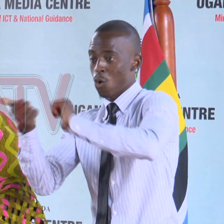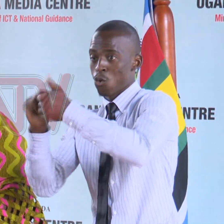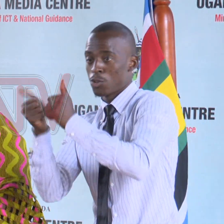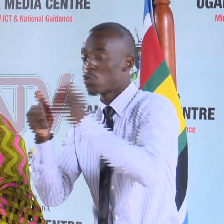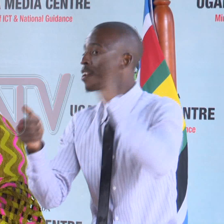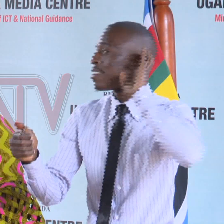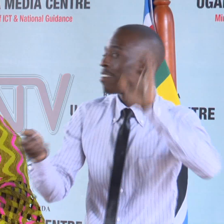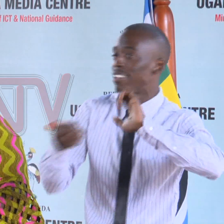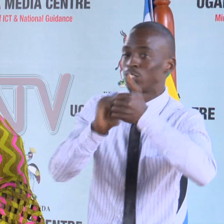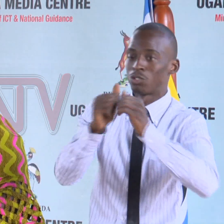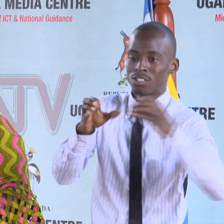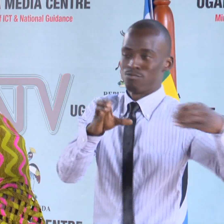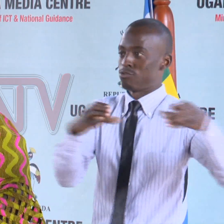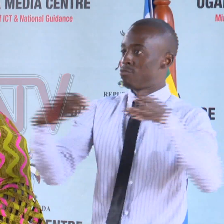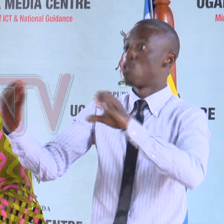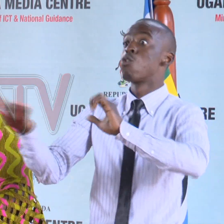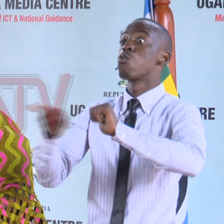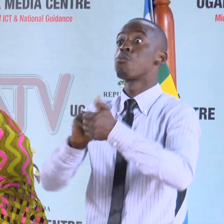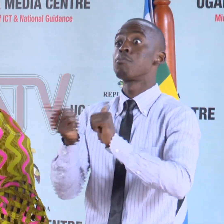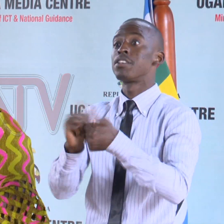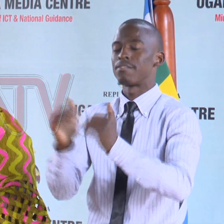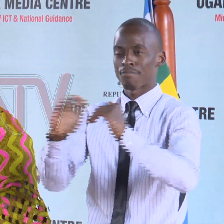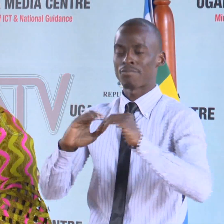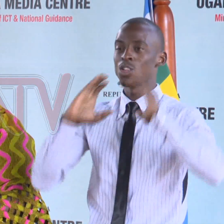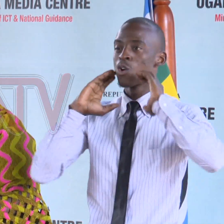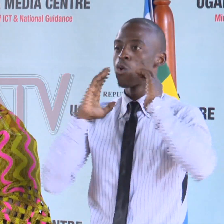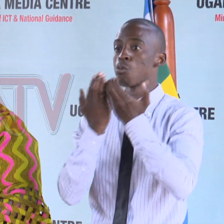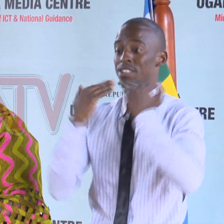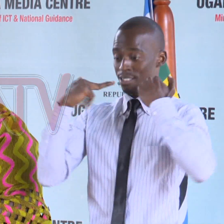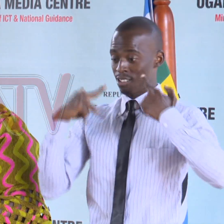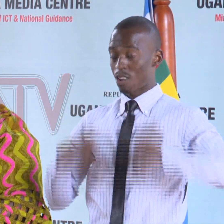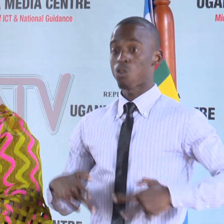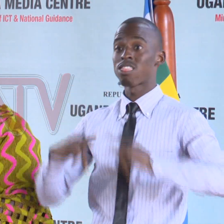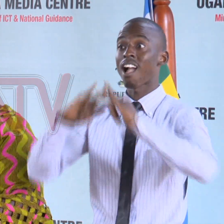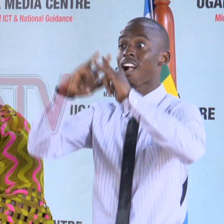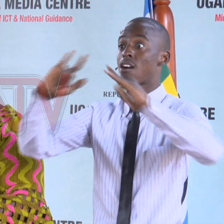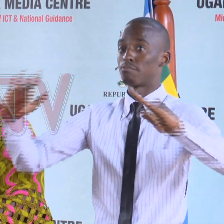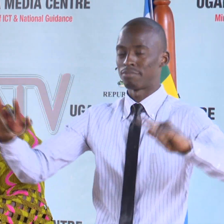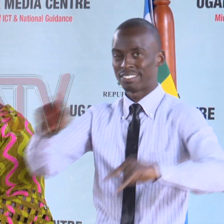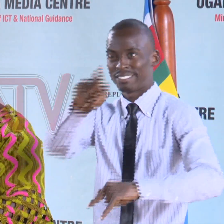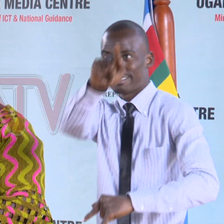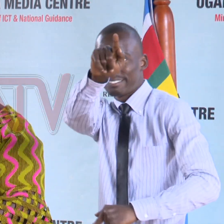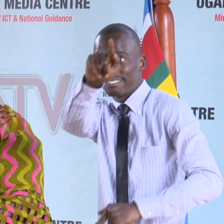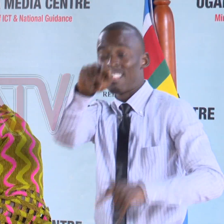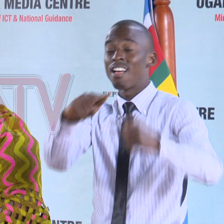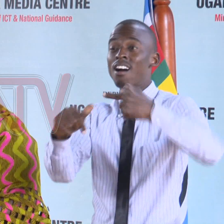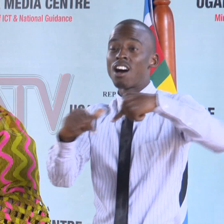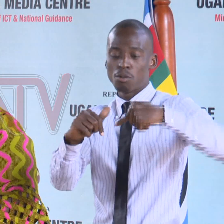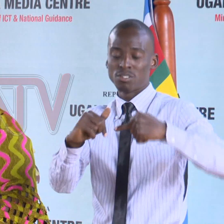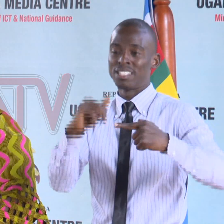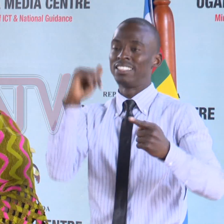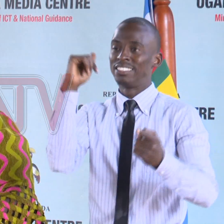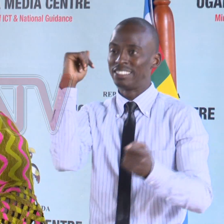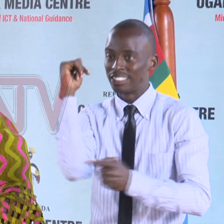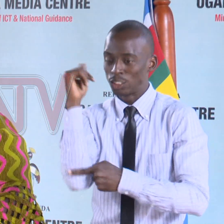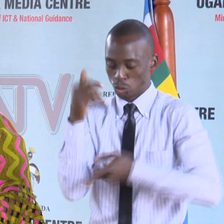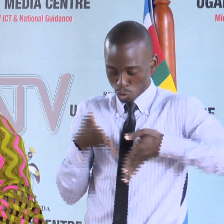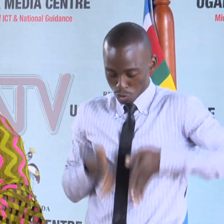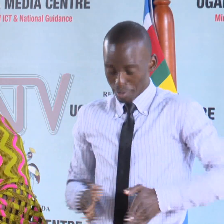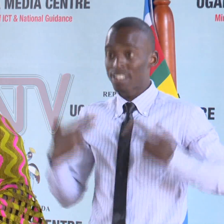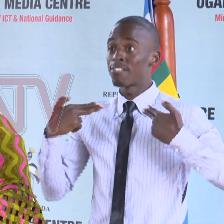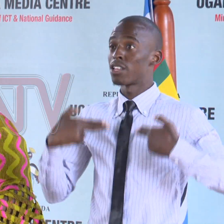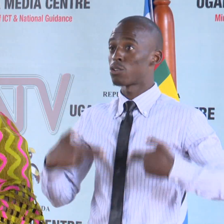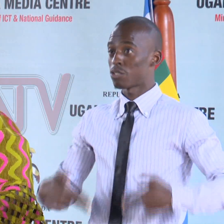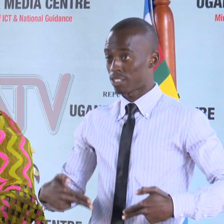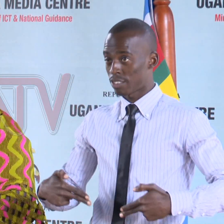hearing students. Community health camps, especially around sexual and reproductive